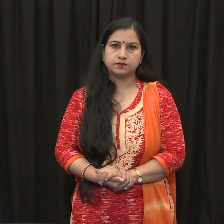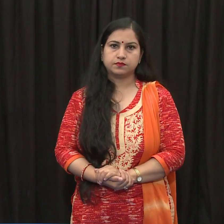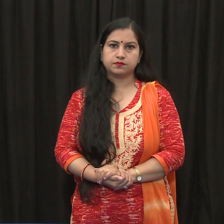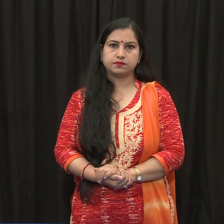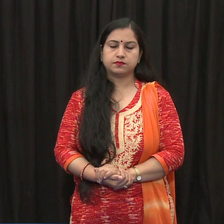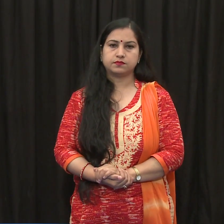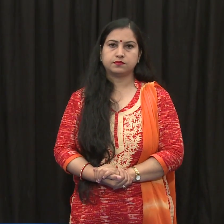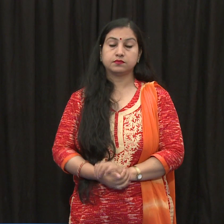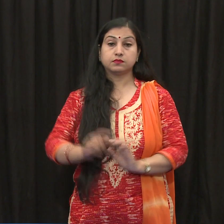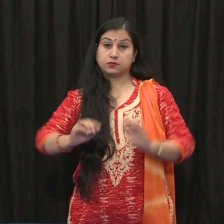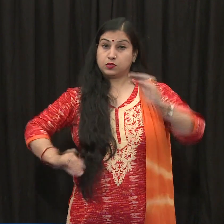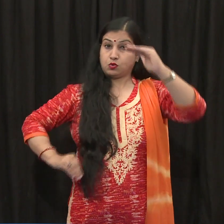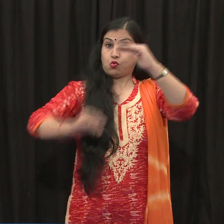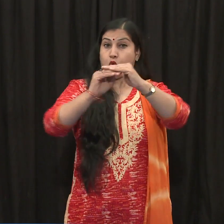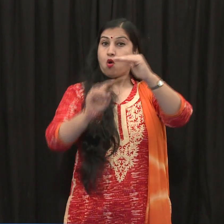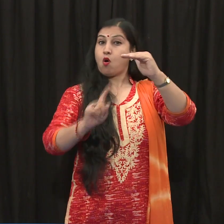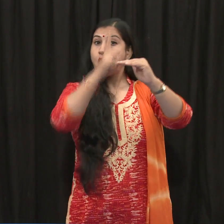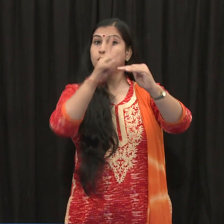with Supreme Court at the top,